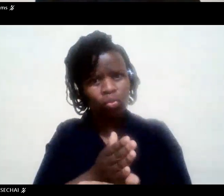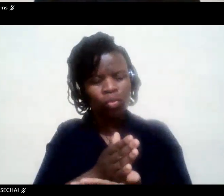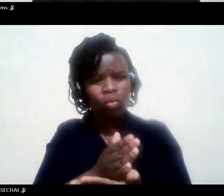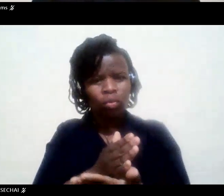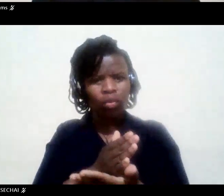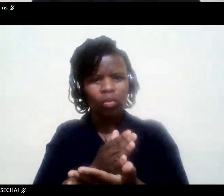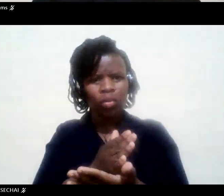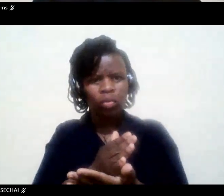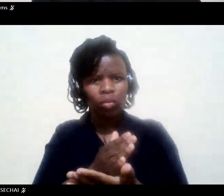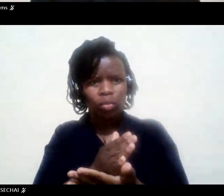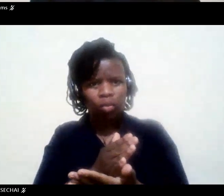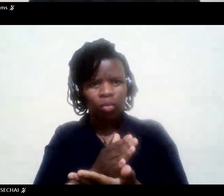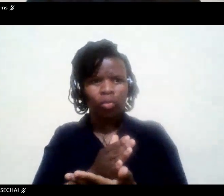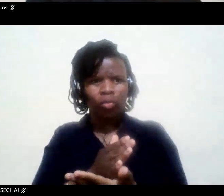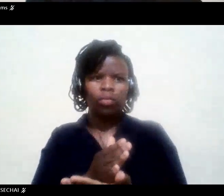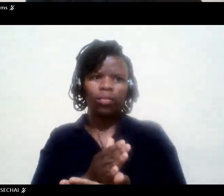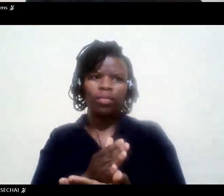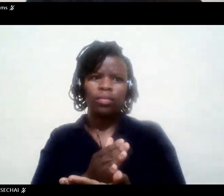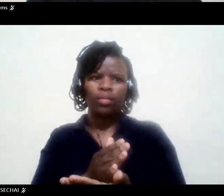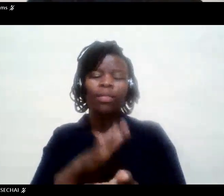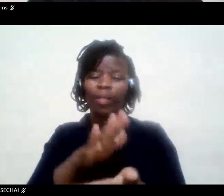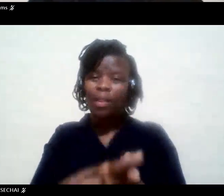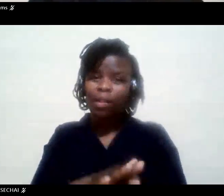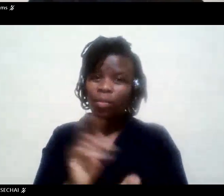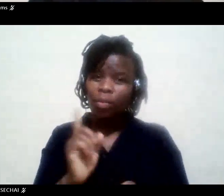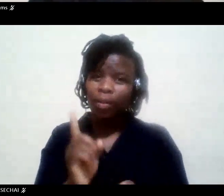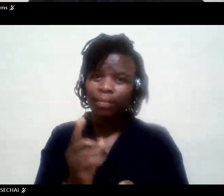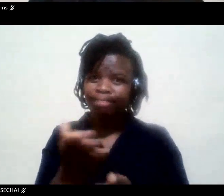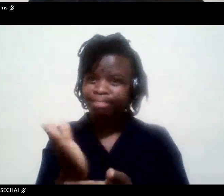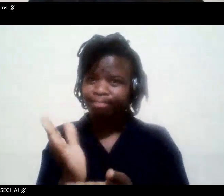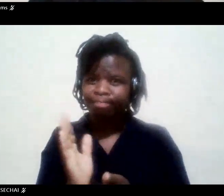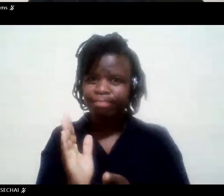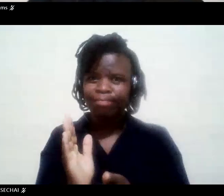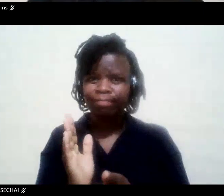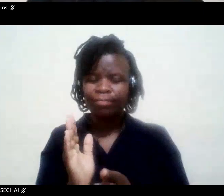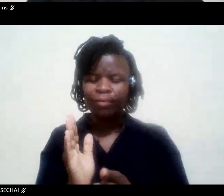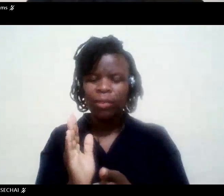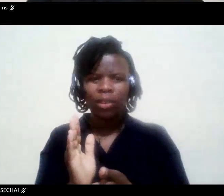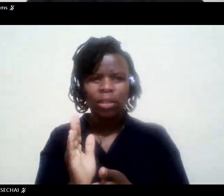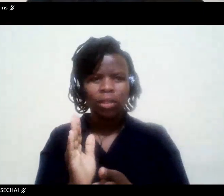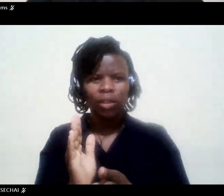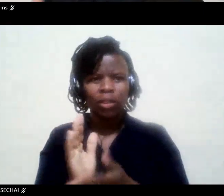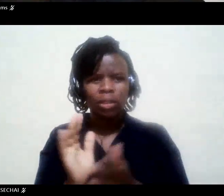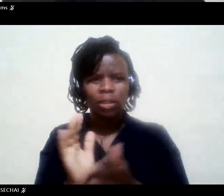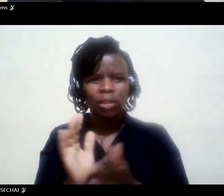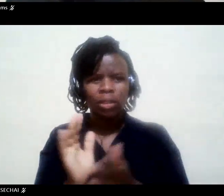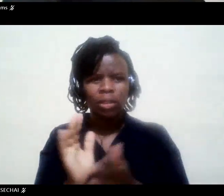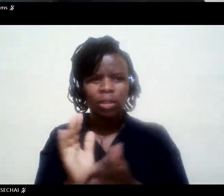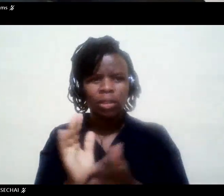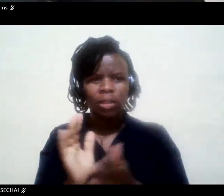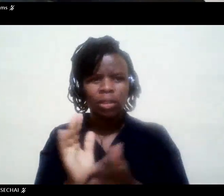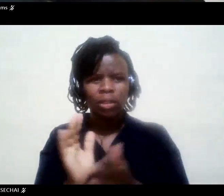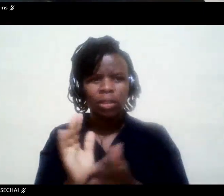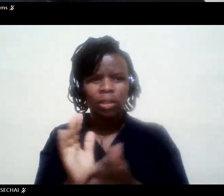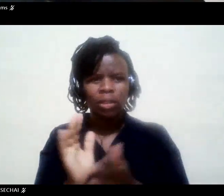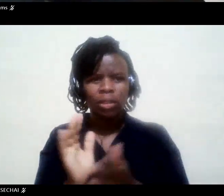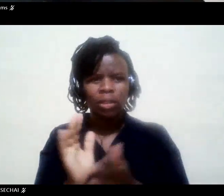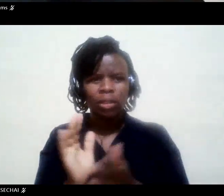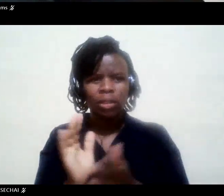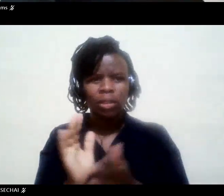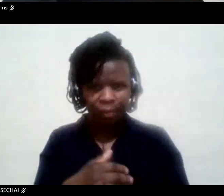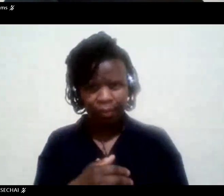A bully is actually a someone hurting inside because they feel insignificant. And